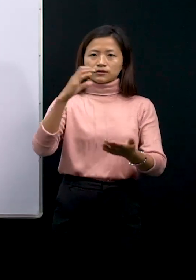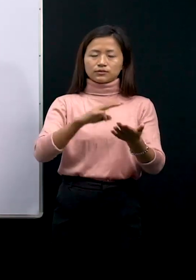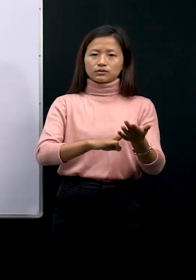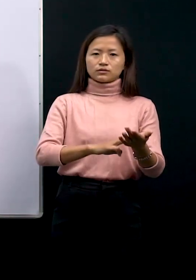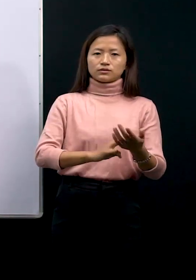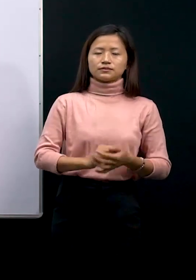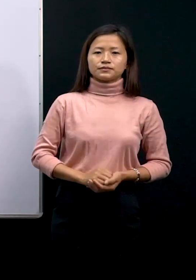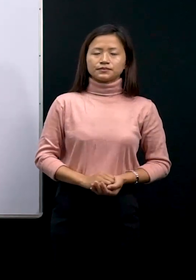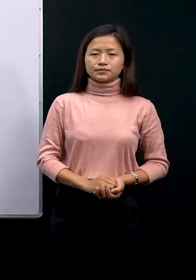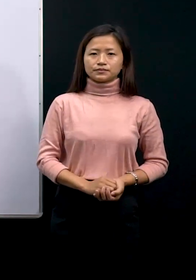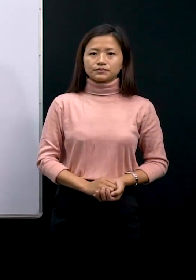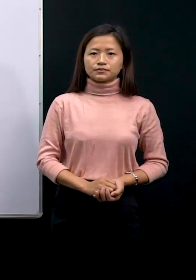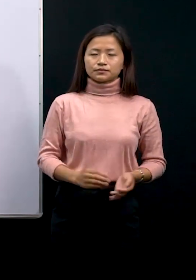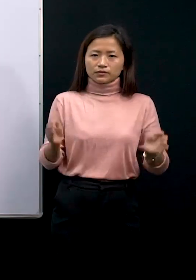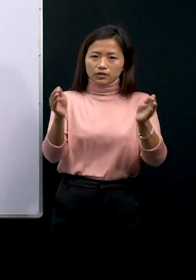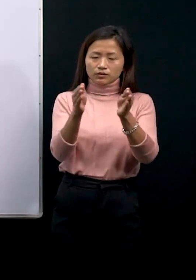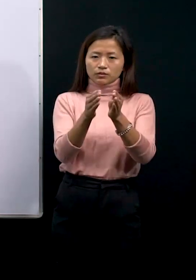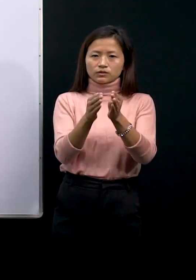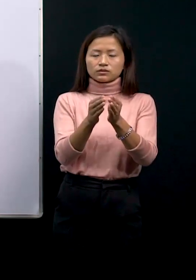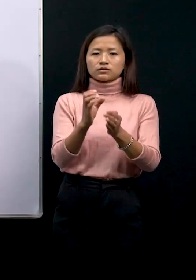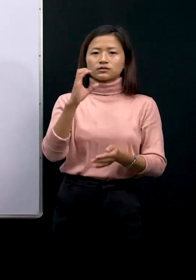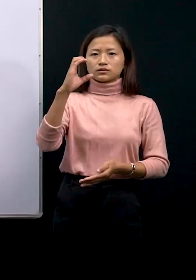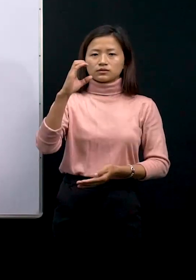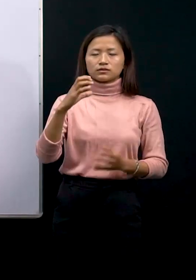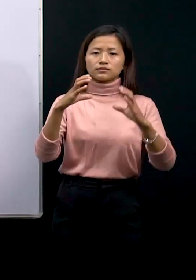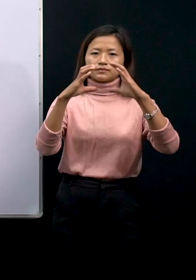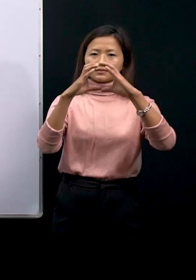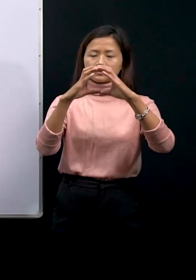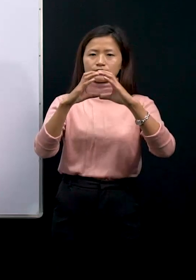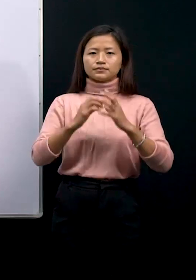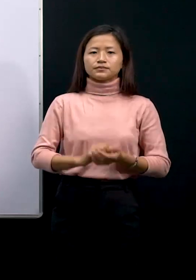Center O. Then smaller circle.